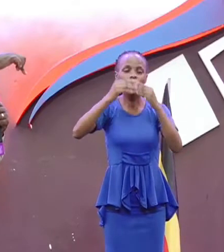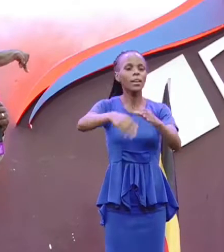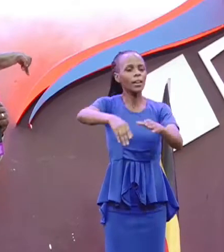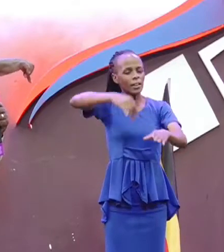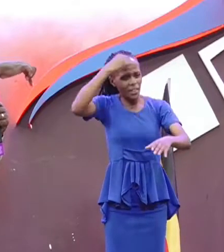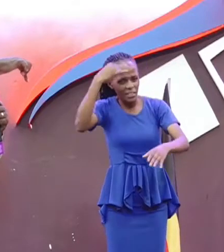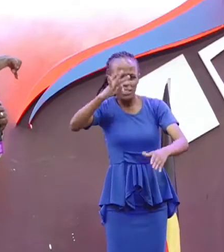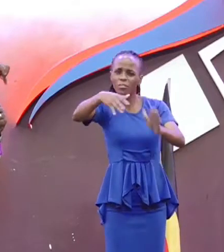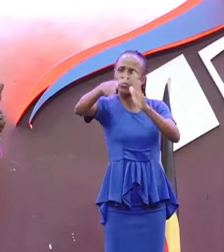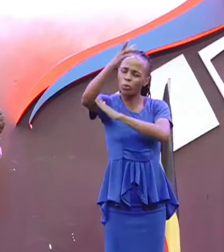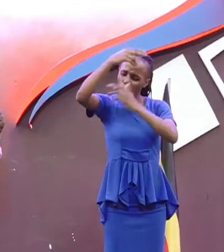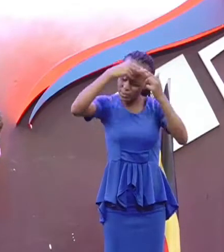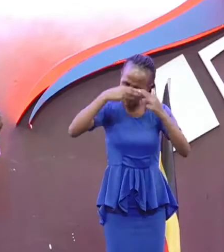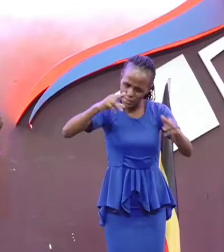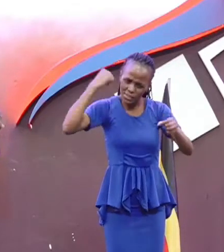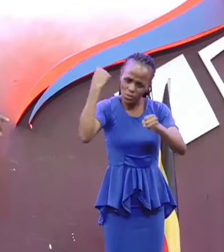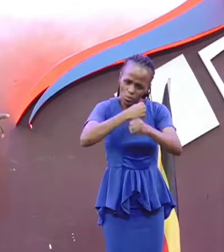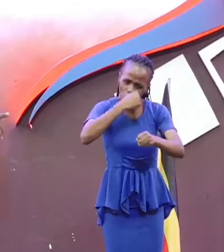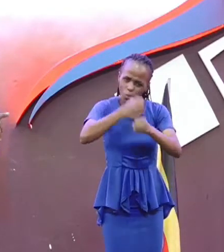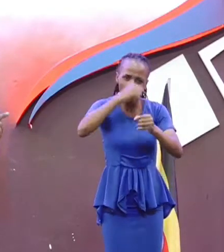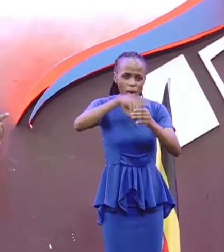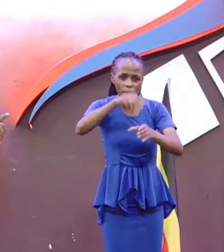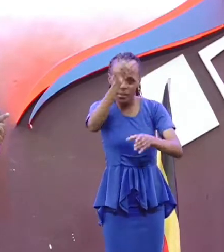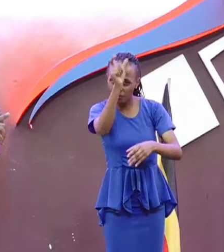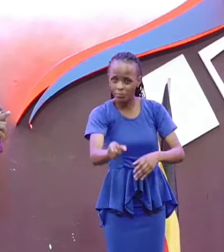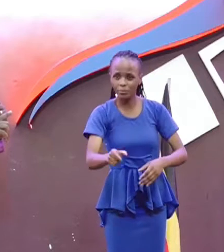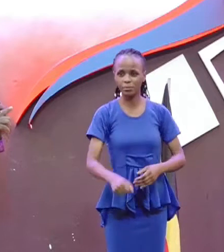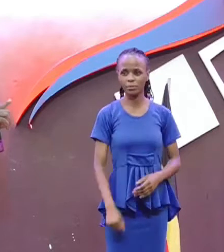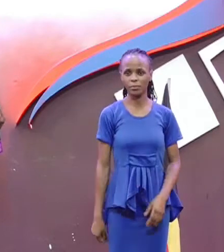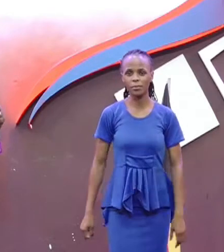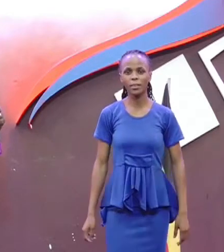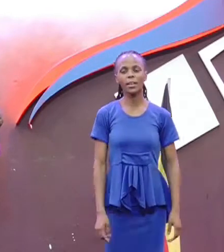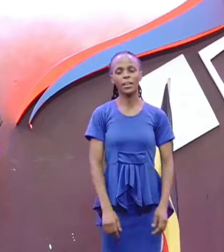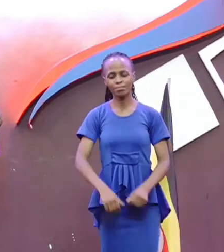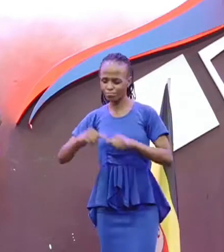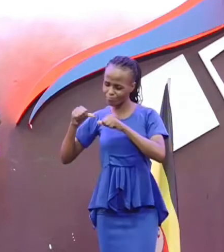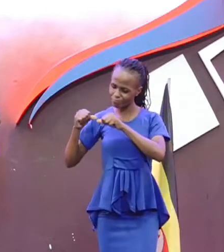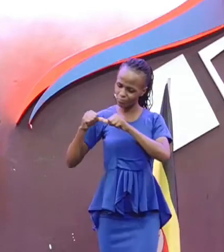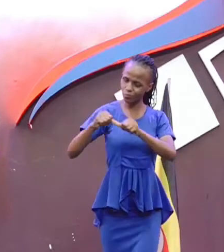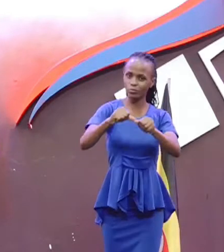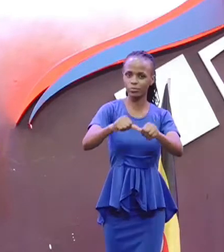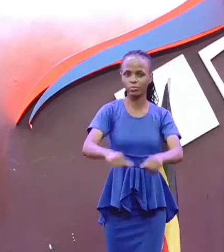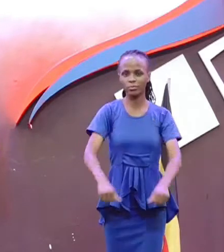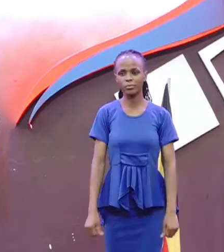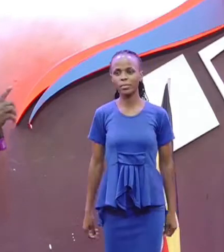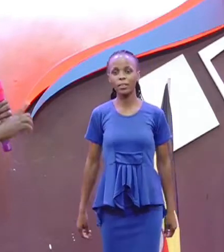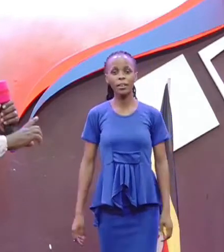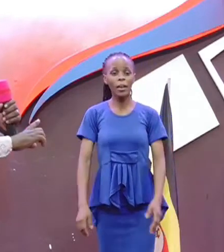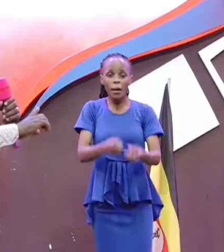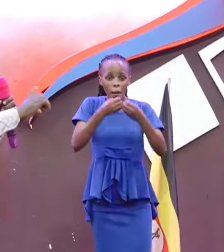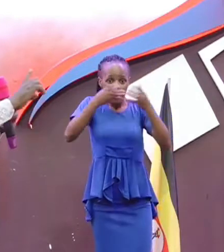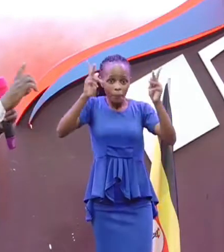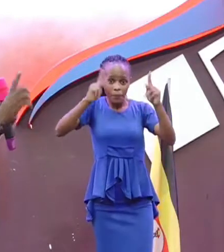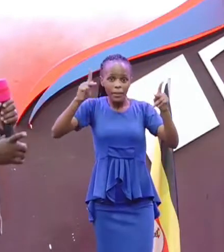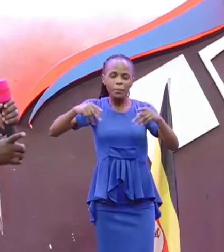that when God begins to do a work in a person, aguvuga. He drives it. Abantu bangi